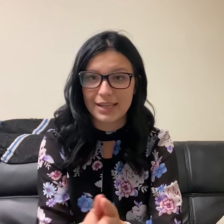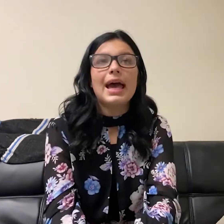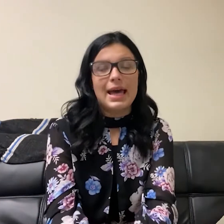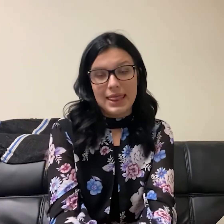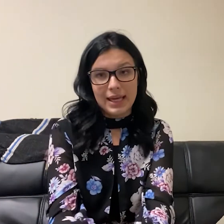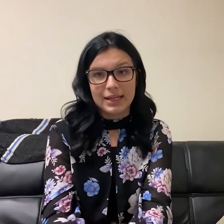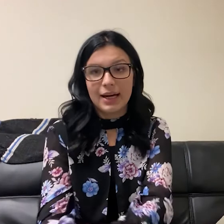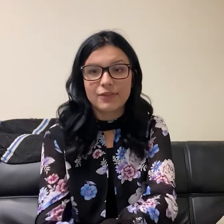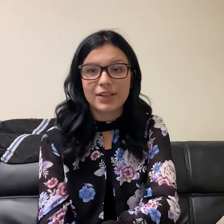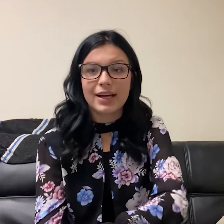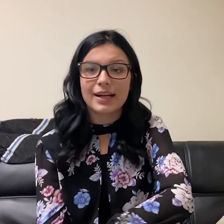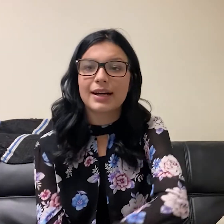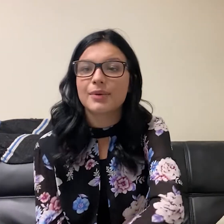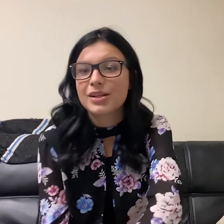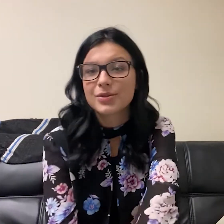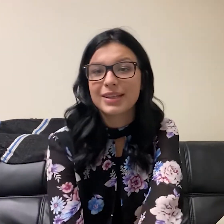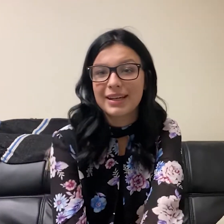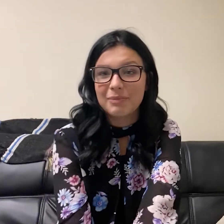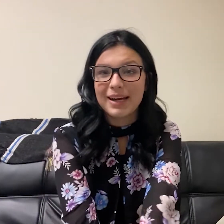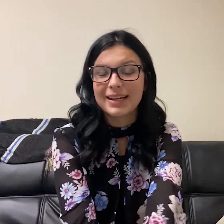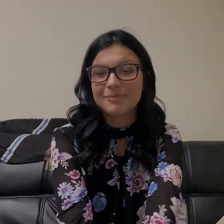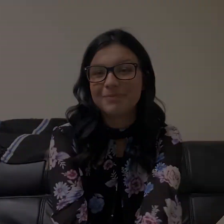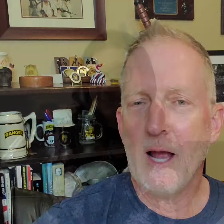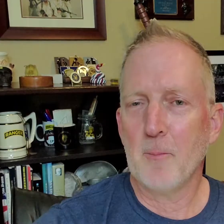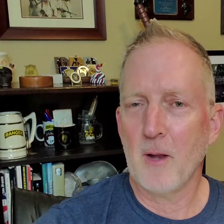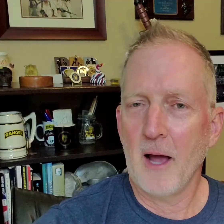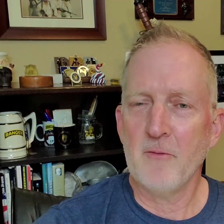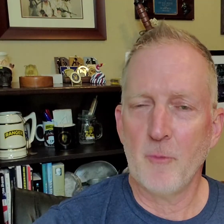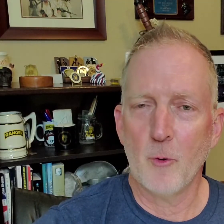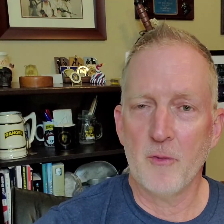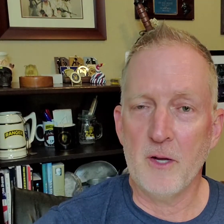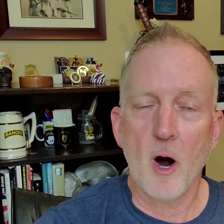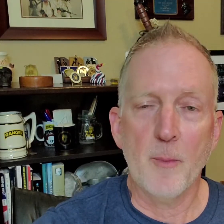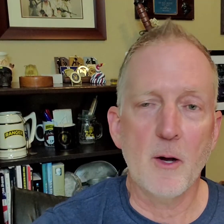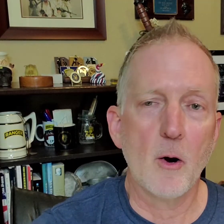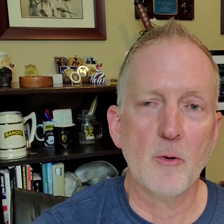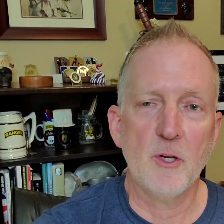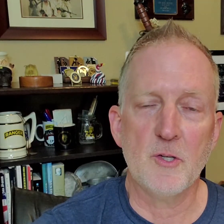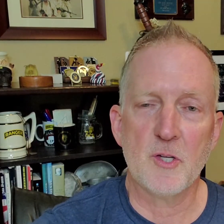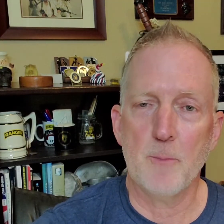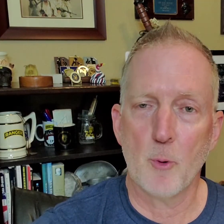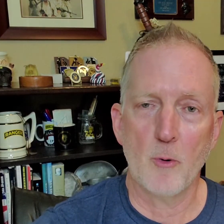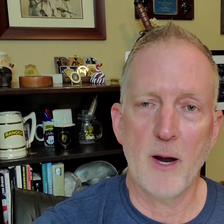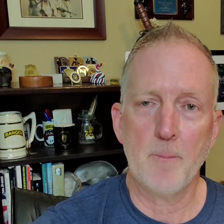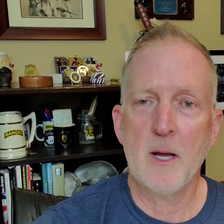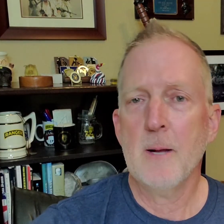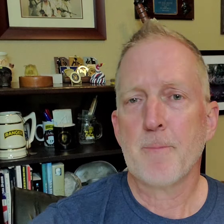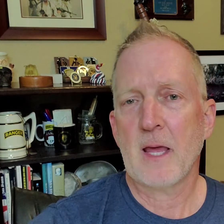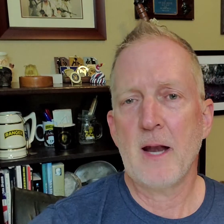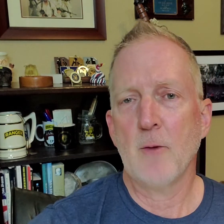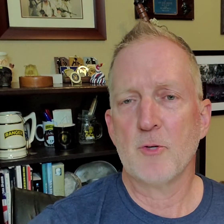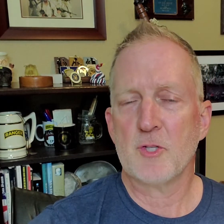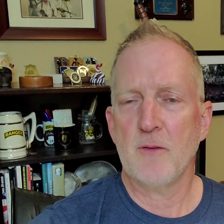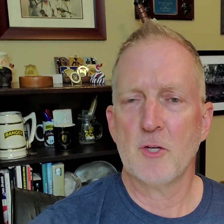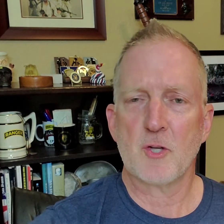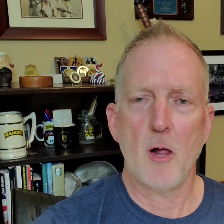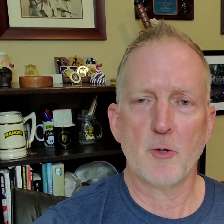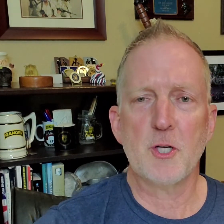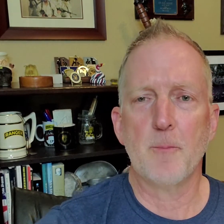And then after that, I wanna join the FBI. I applied for the Army ROTC program, and I received a scholarship